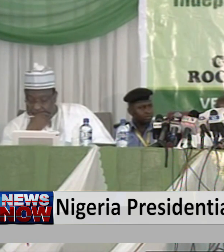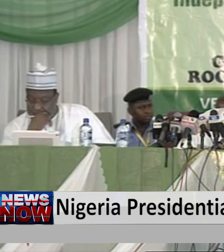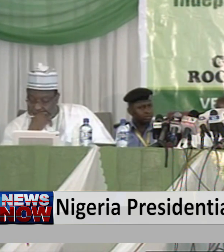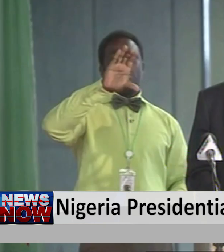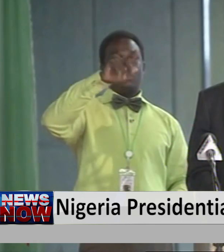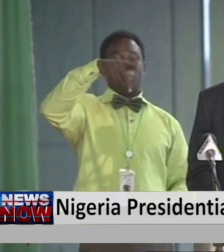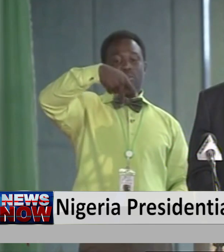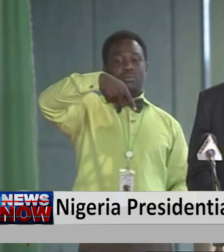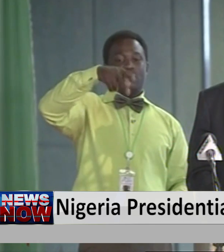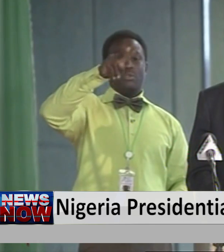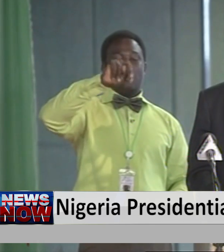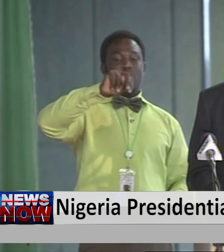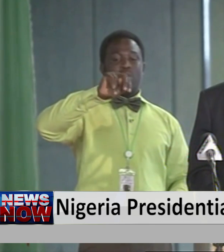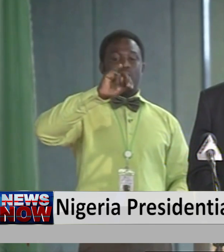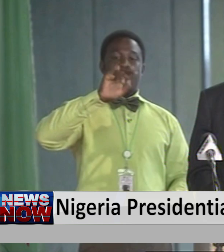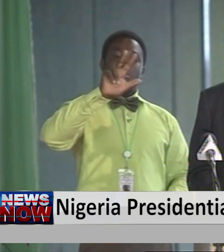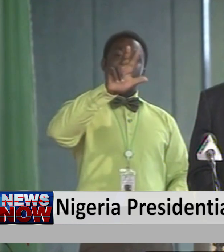ACPN